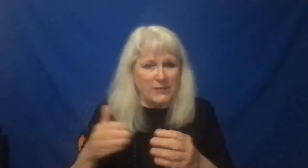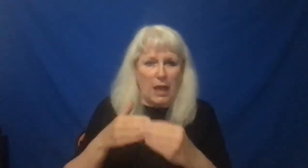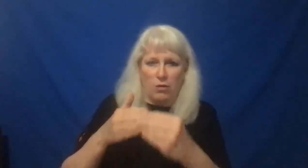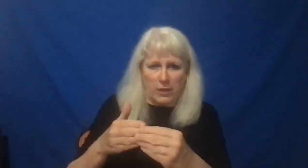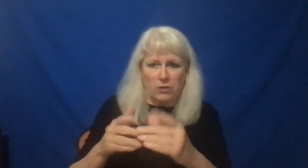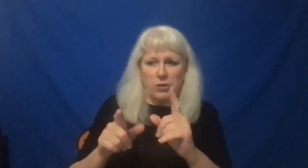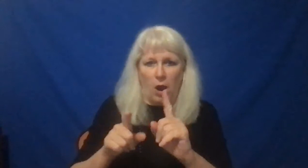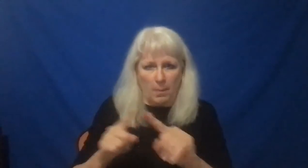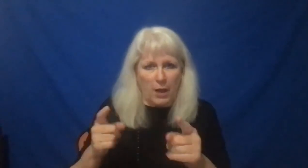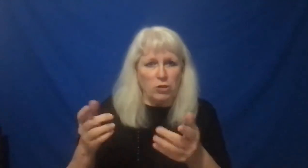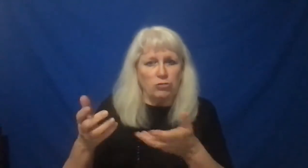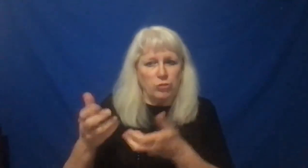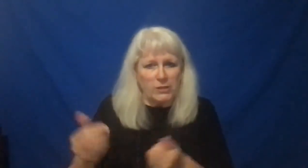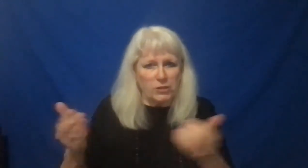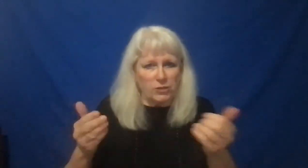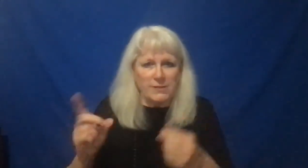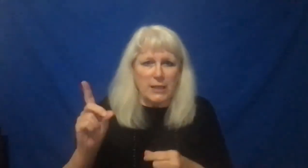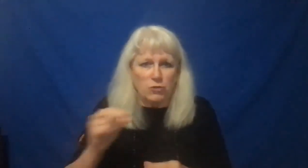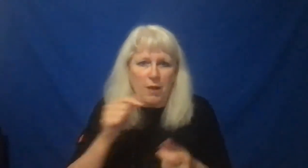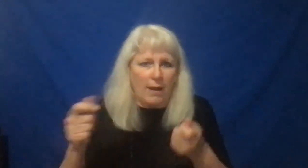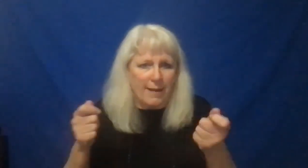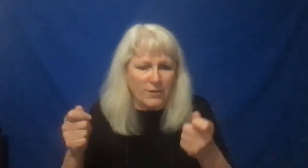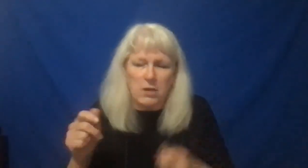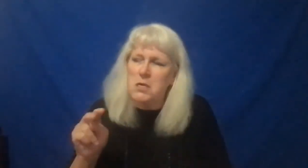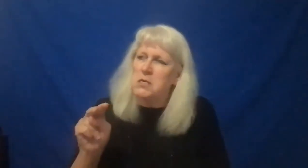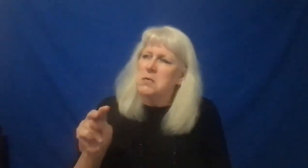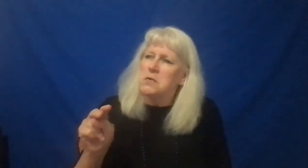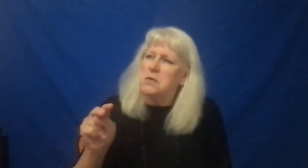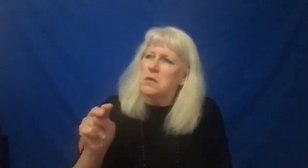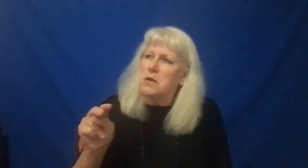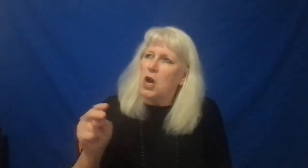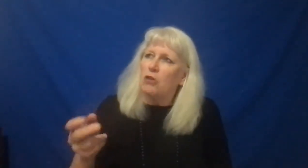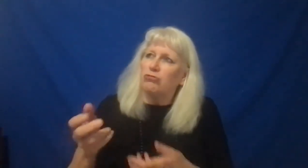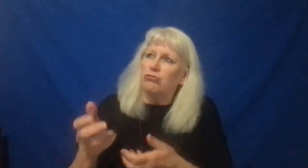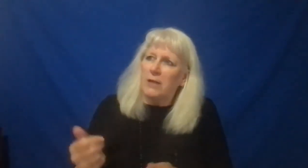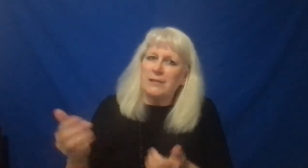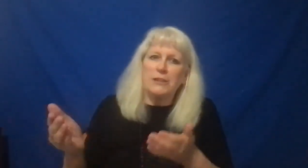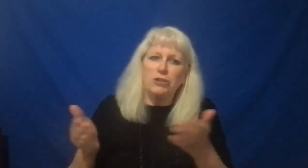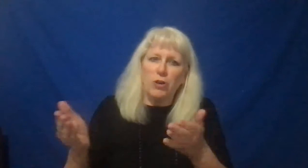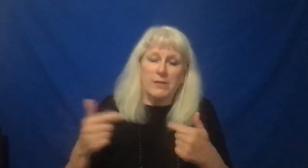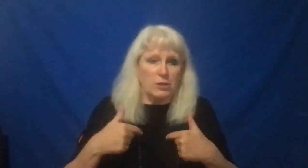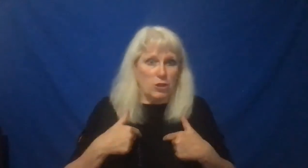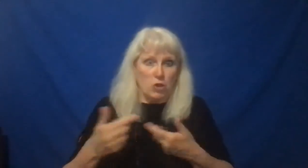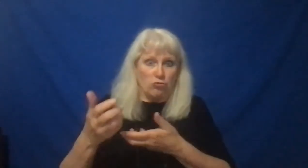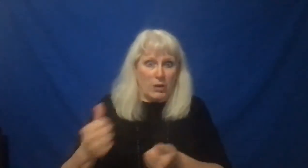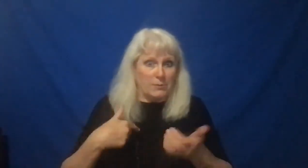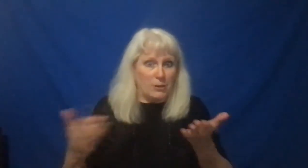term trusted servants, I thought, you know what? That's it. That's really it.